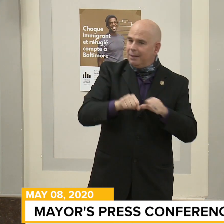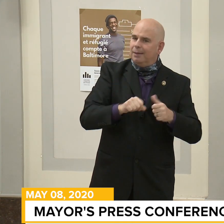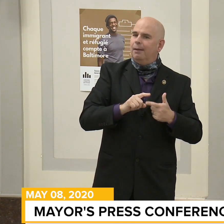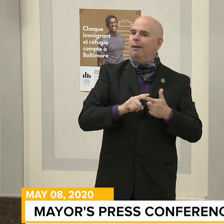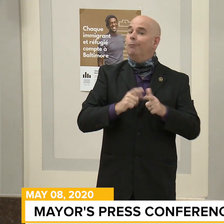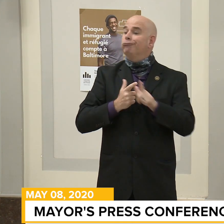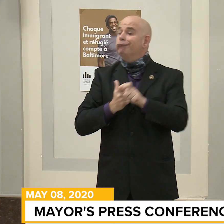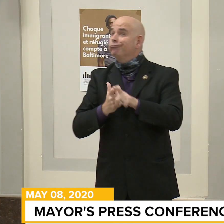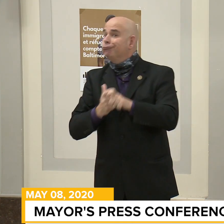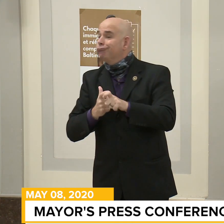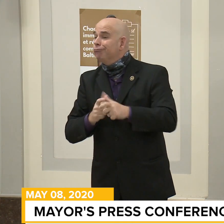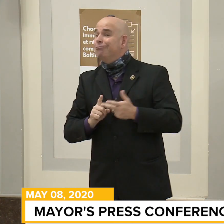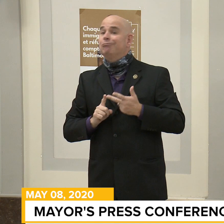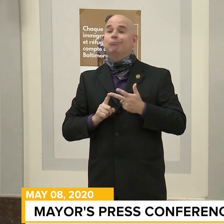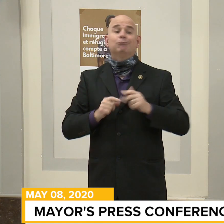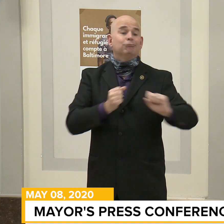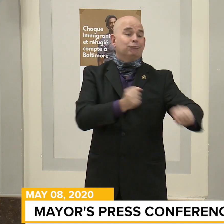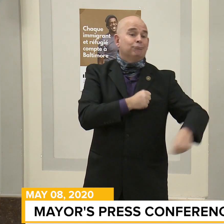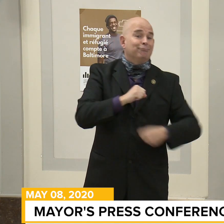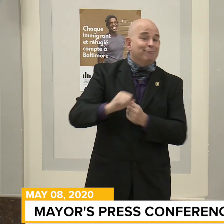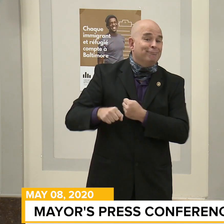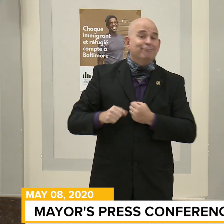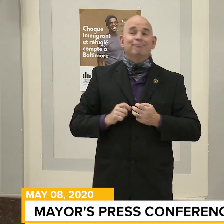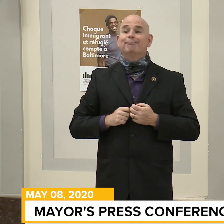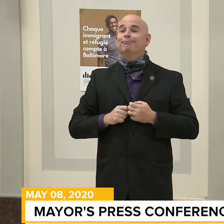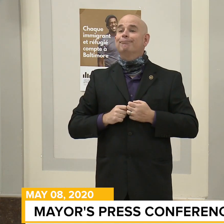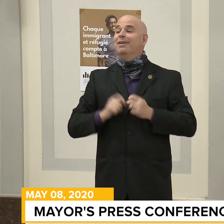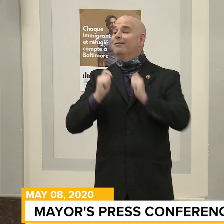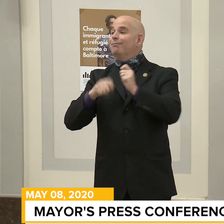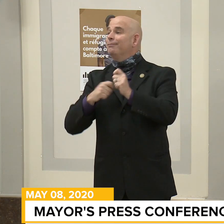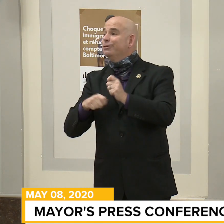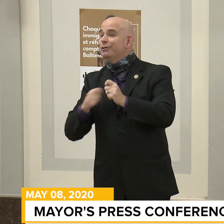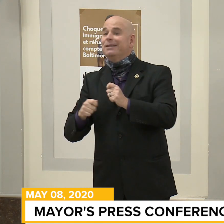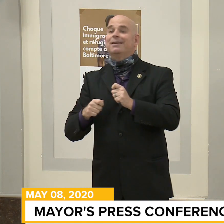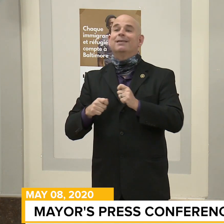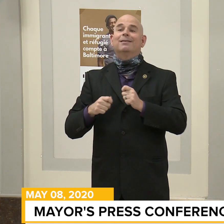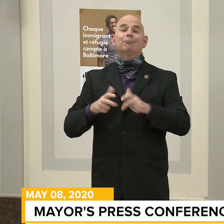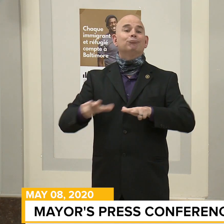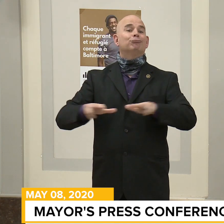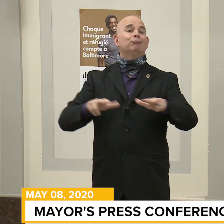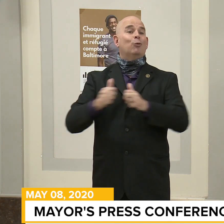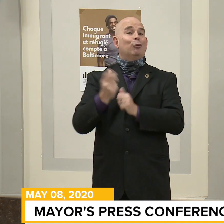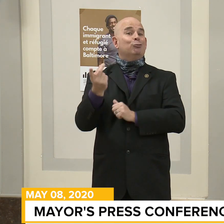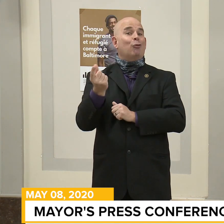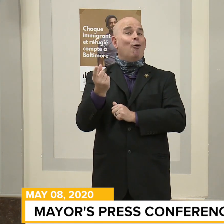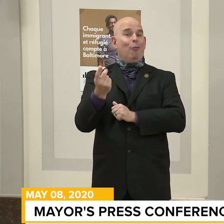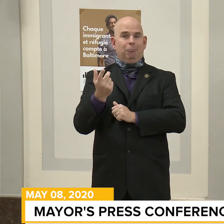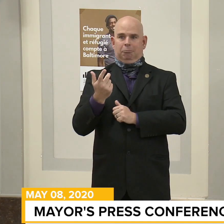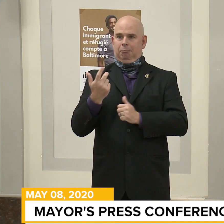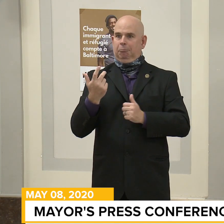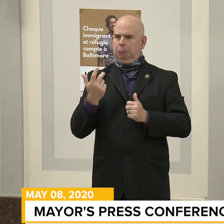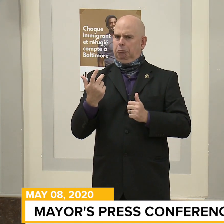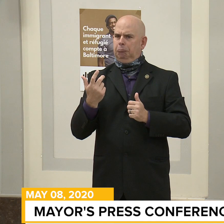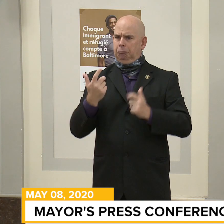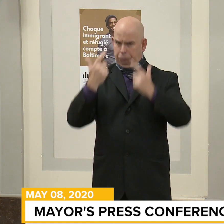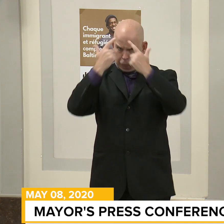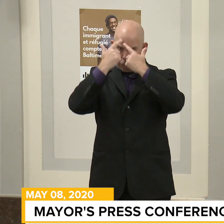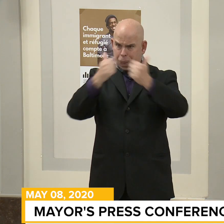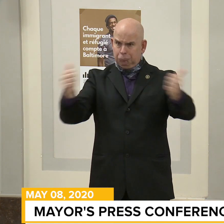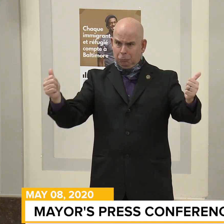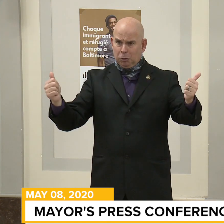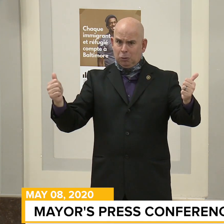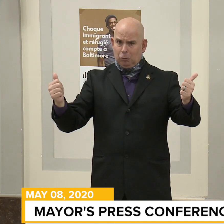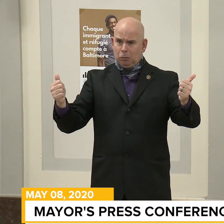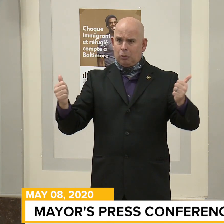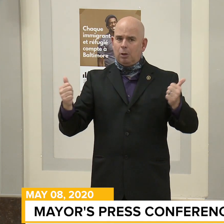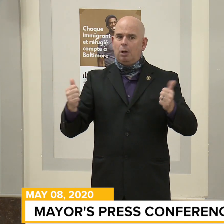kayaking, fishing, boating, and walking your dog. However, while residents are now able to do more physical activities outdoors, our